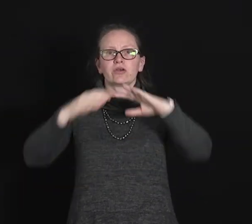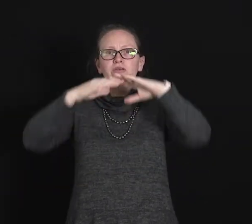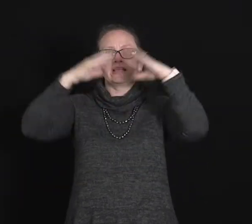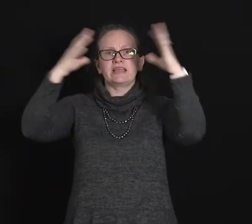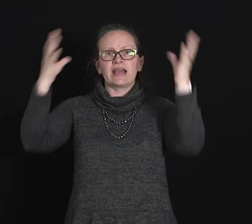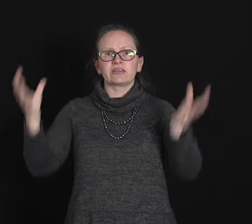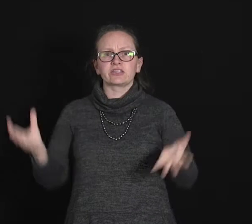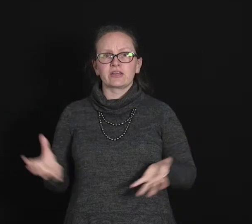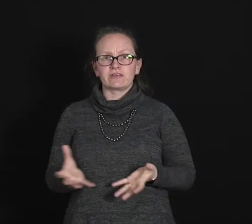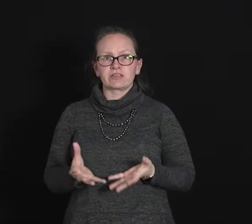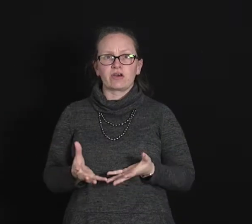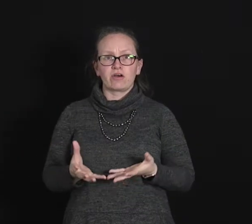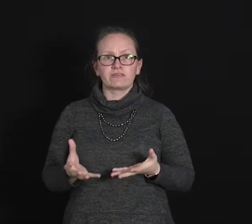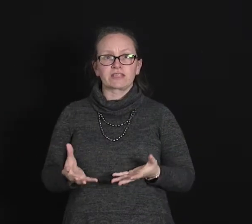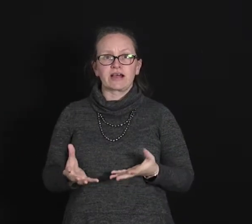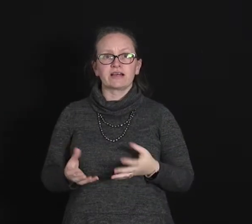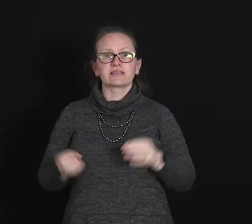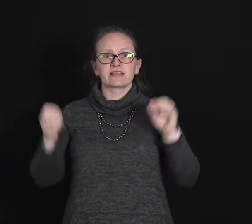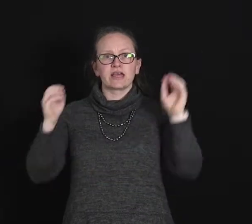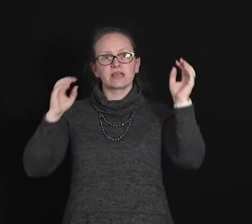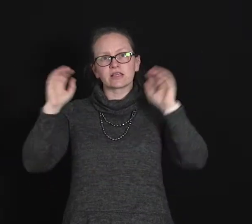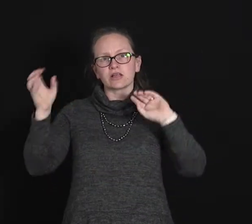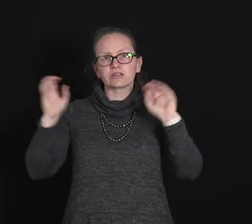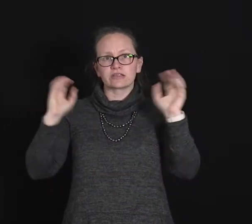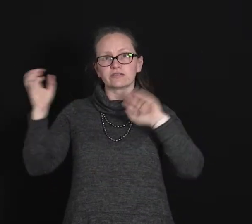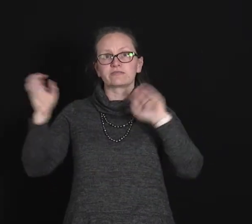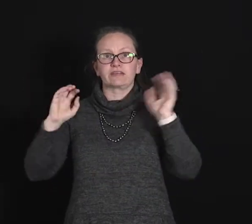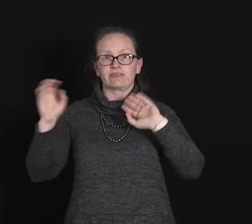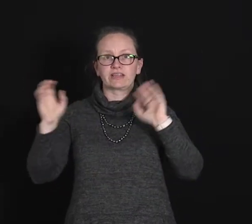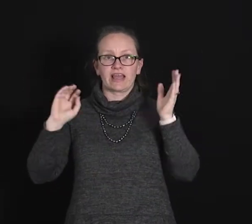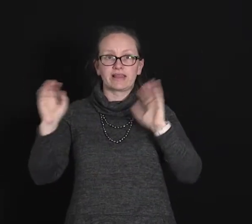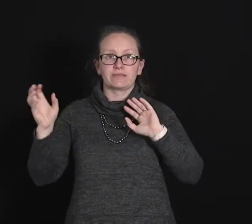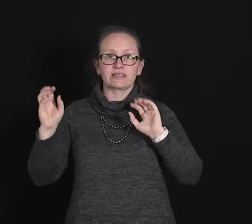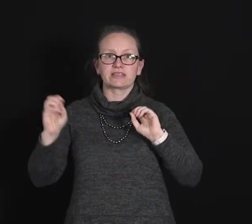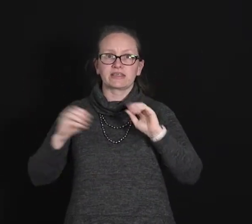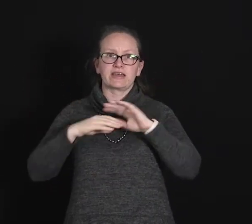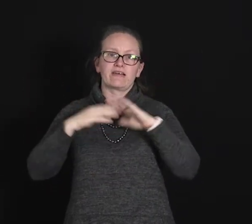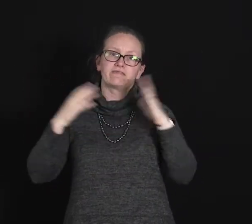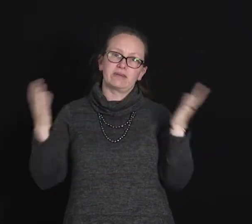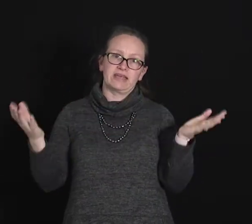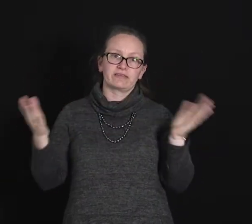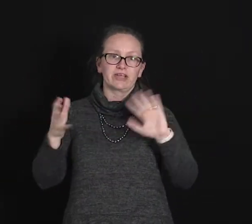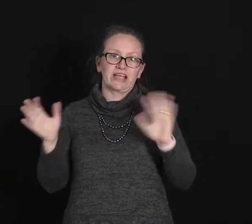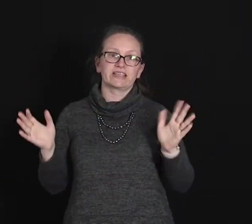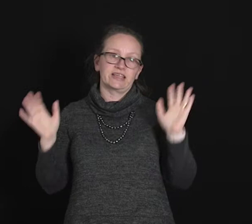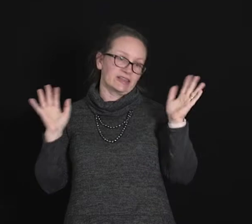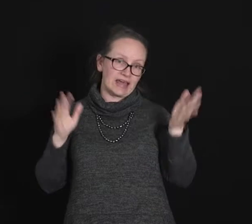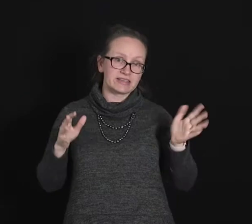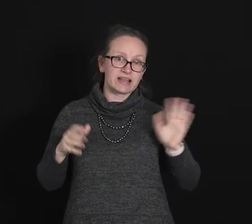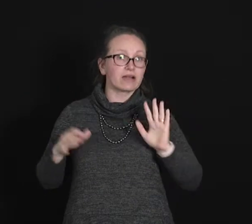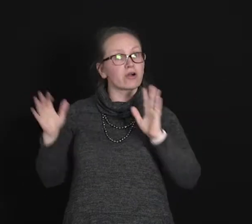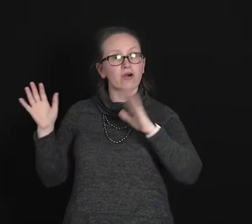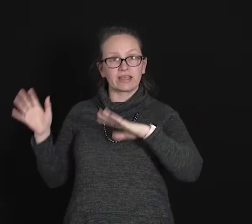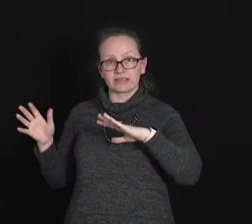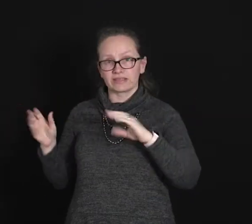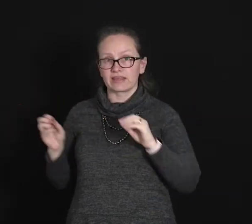in the outer surface of stars, there's lots of different elements that have been created in that star or in another